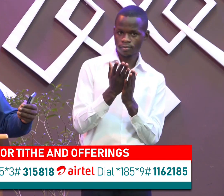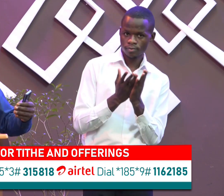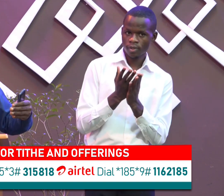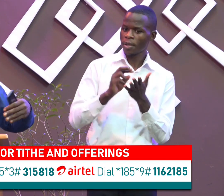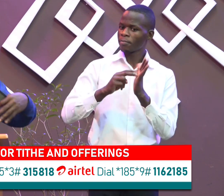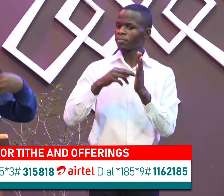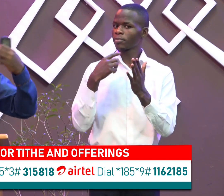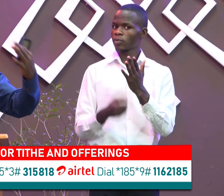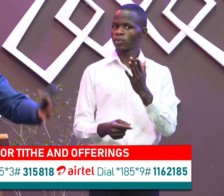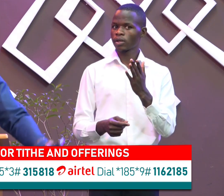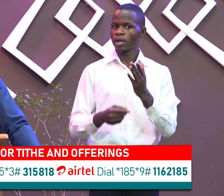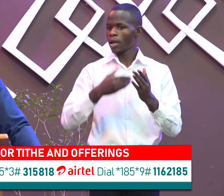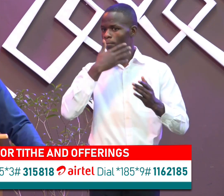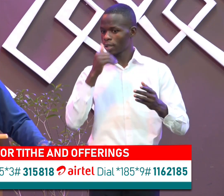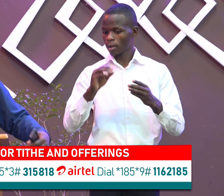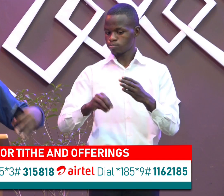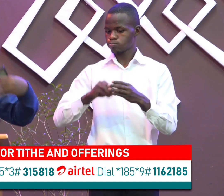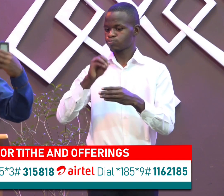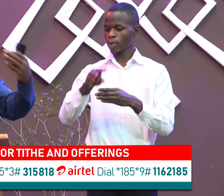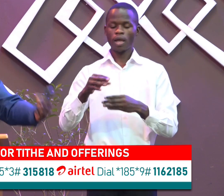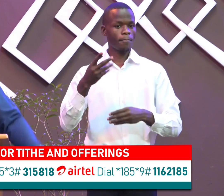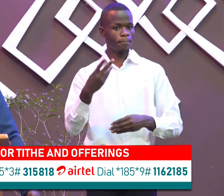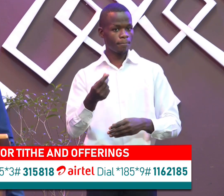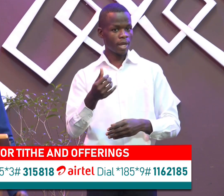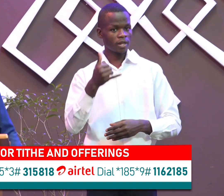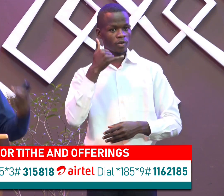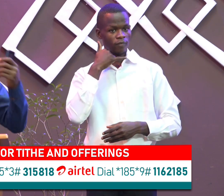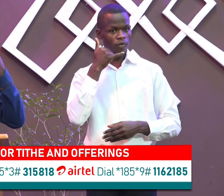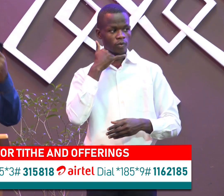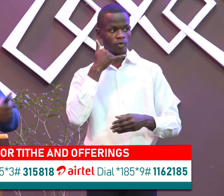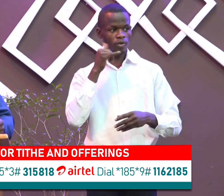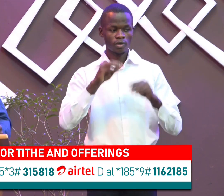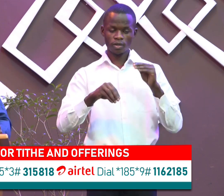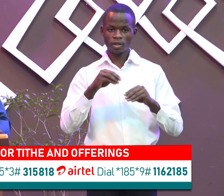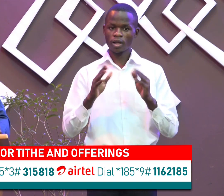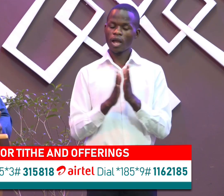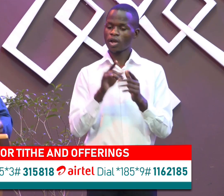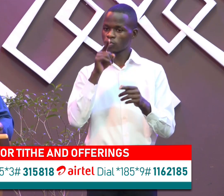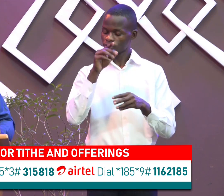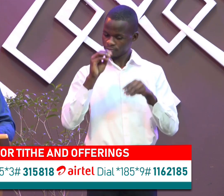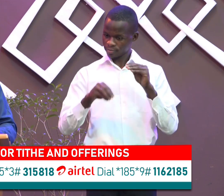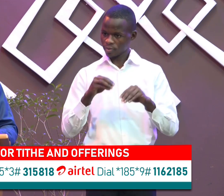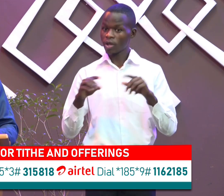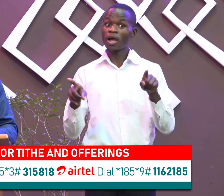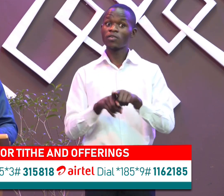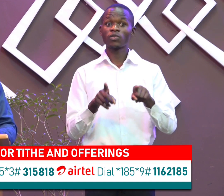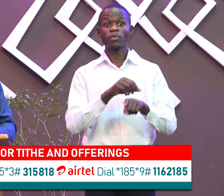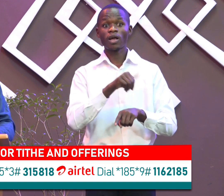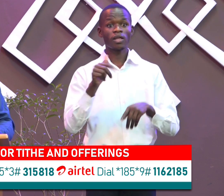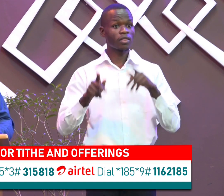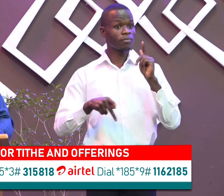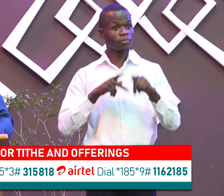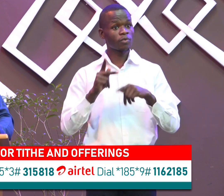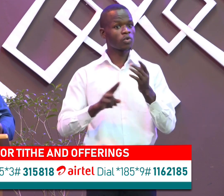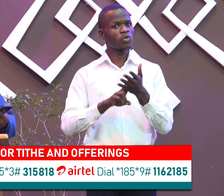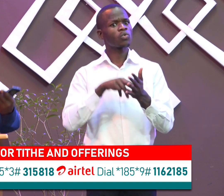kiba kyetaagisa n'ogiroadingako ssente z'ebiweebwayo n'owaayo kyokka ate mulimu abantu